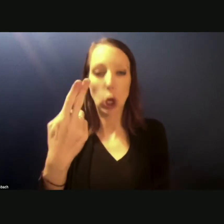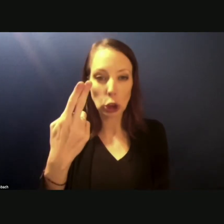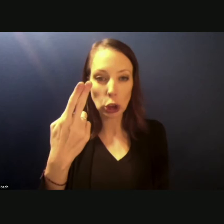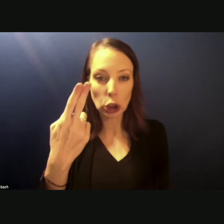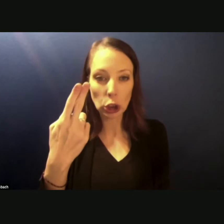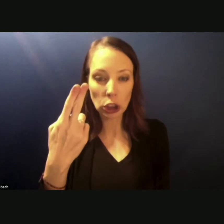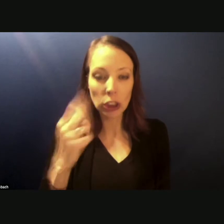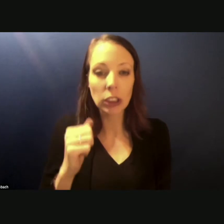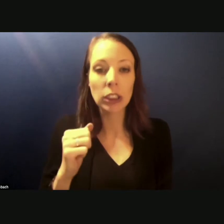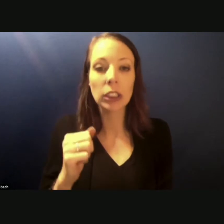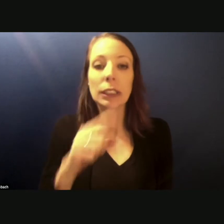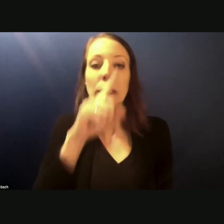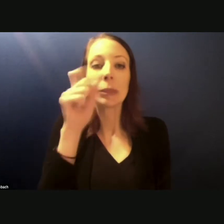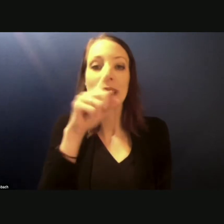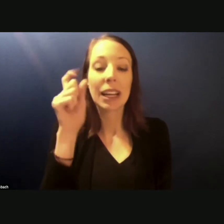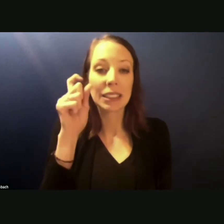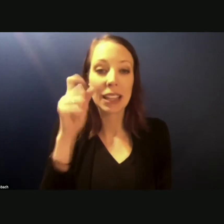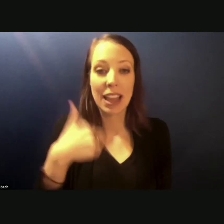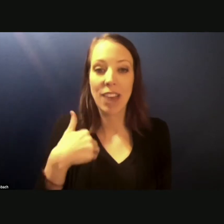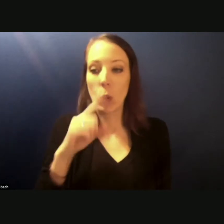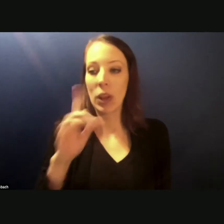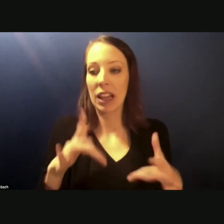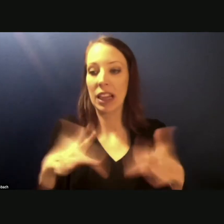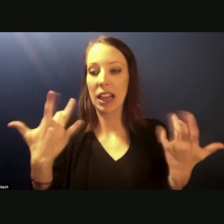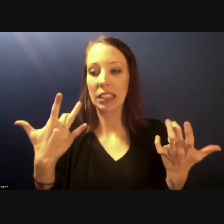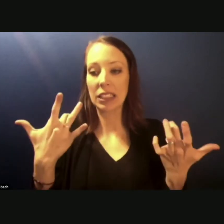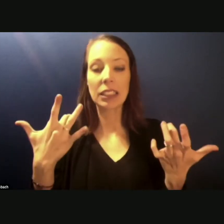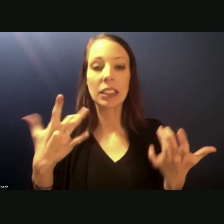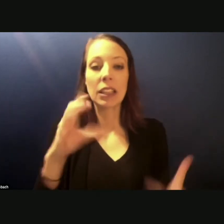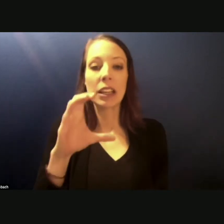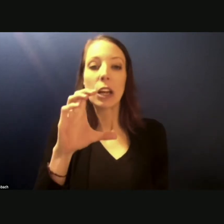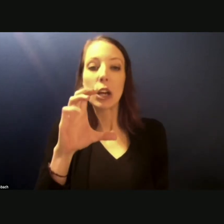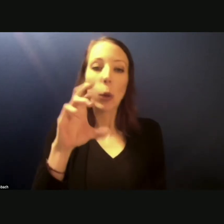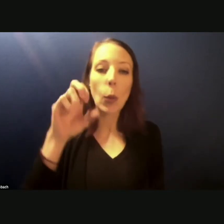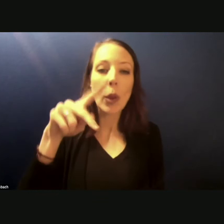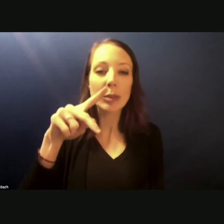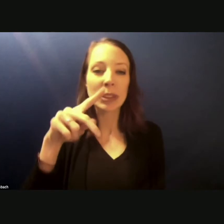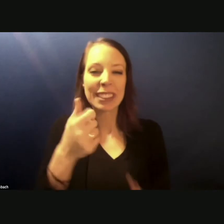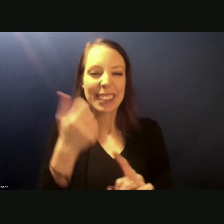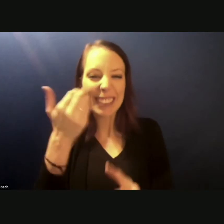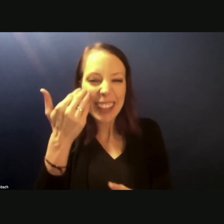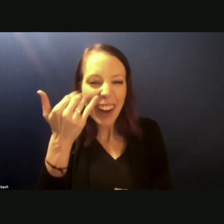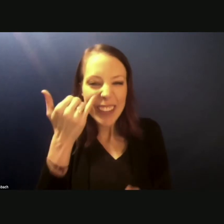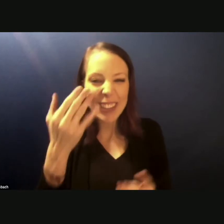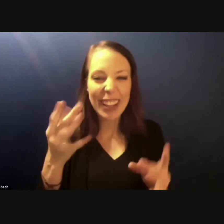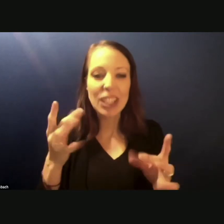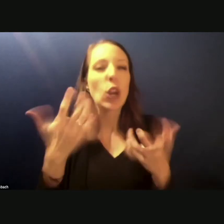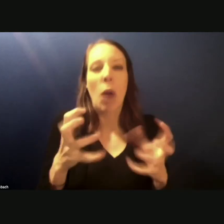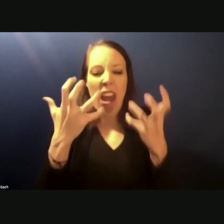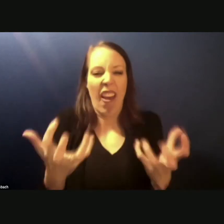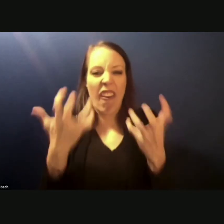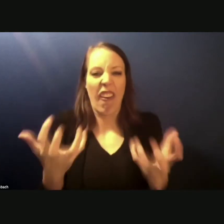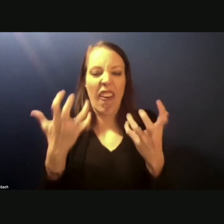with because you get a very light crispiness and it's a vegetable, so you don't want something like really heavy, like weighing